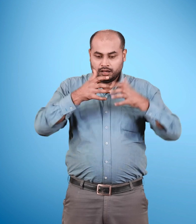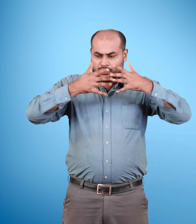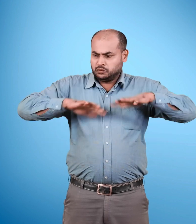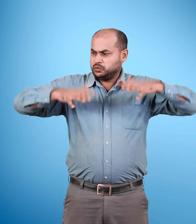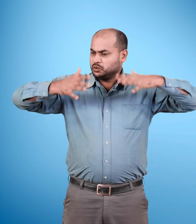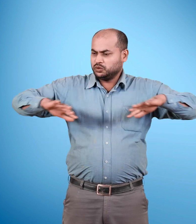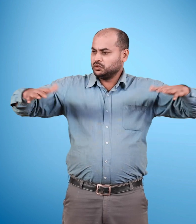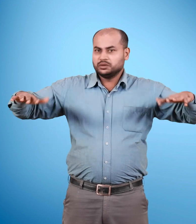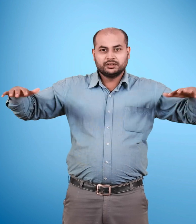ocean,